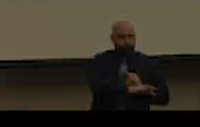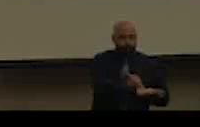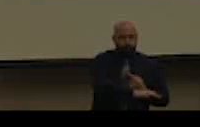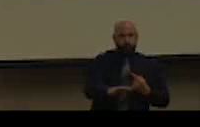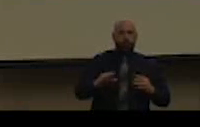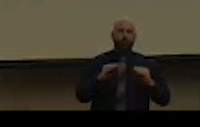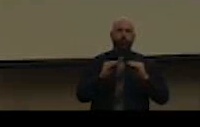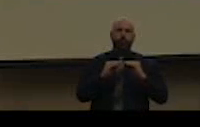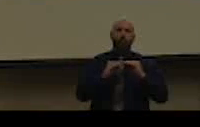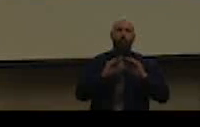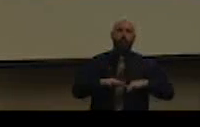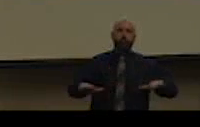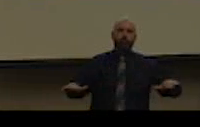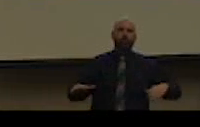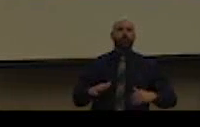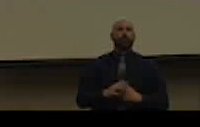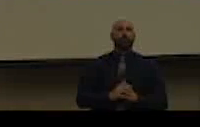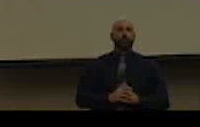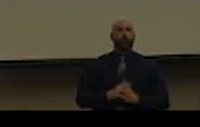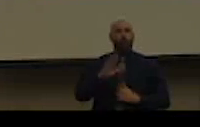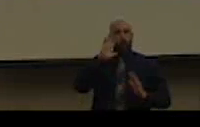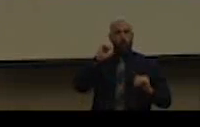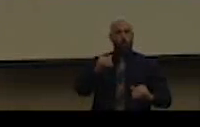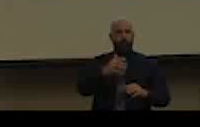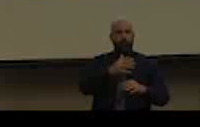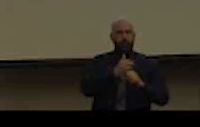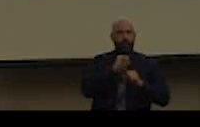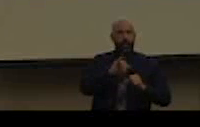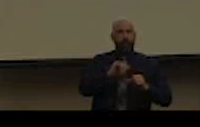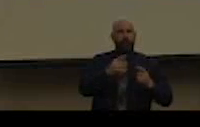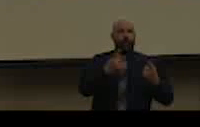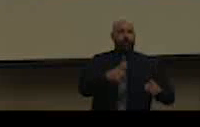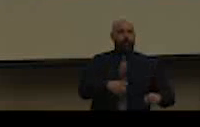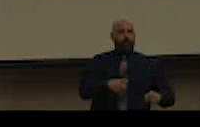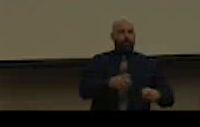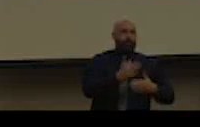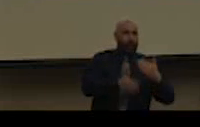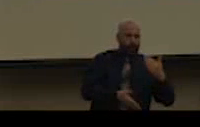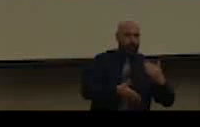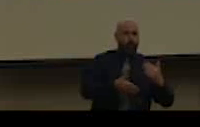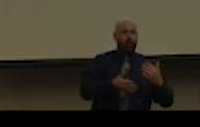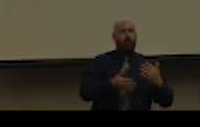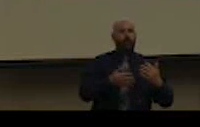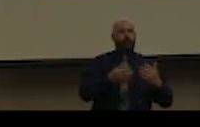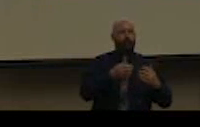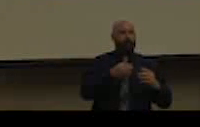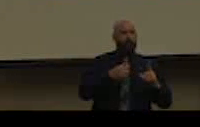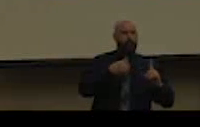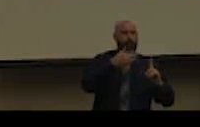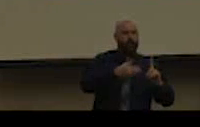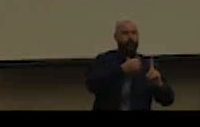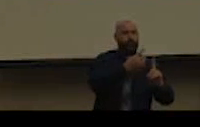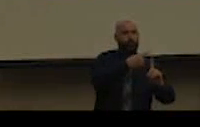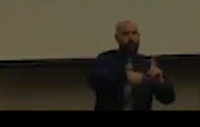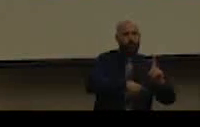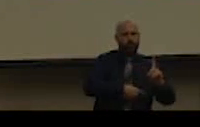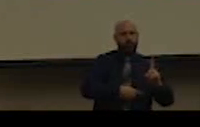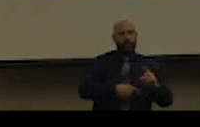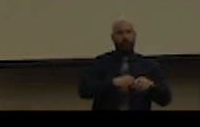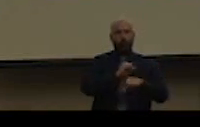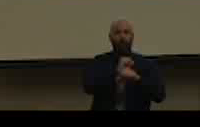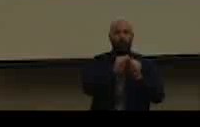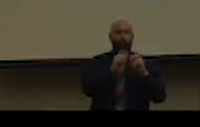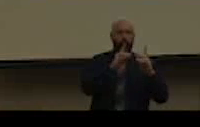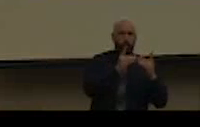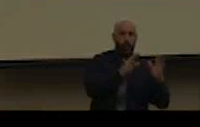months and working with the department on that work. Additionally, we as the Policy Institute are part